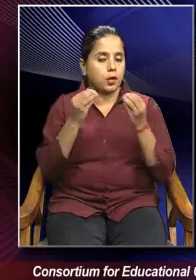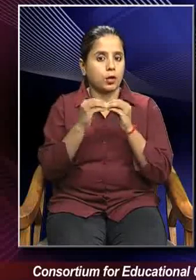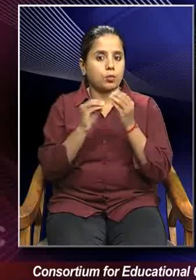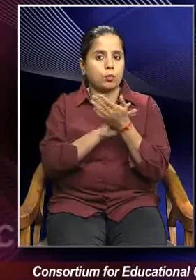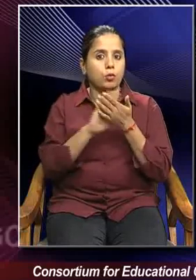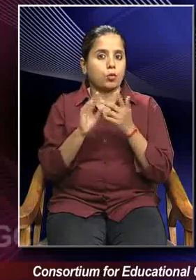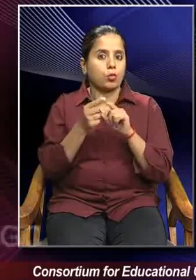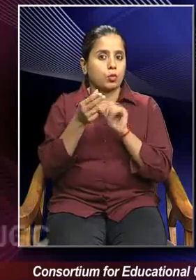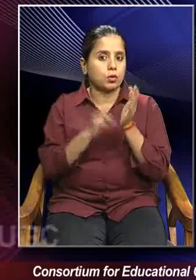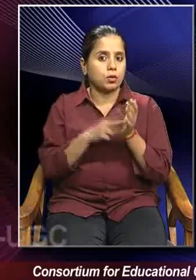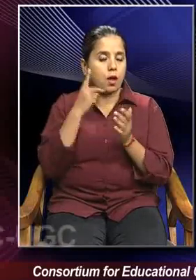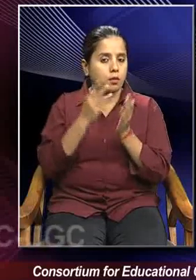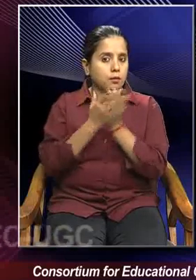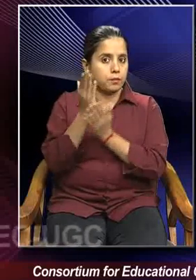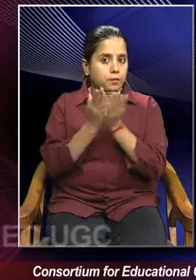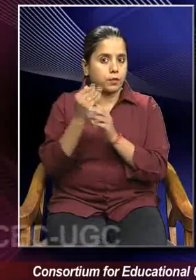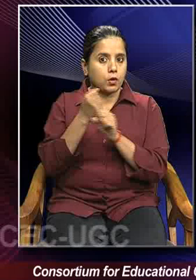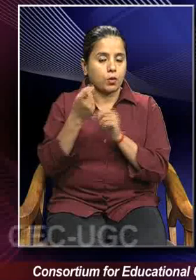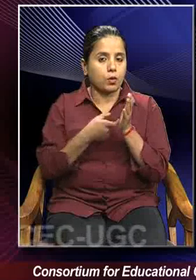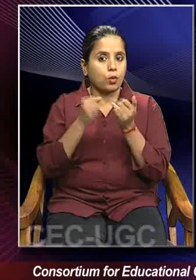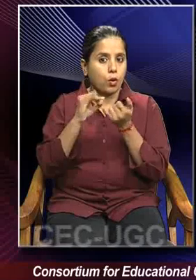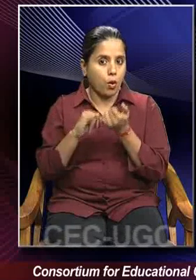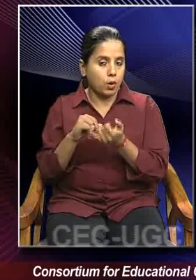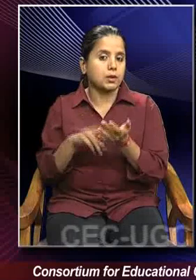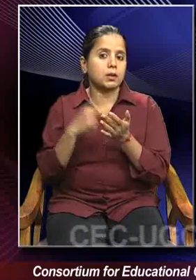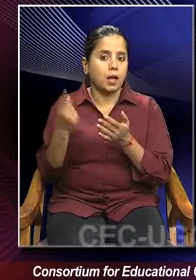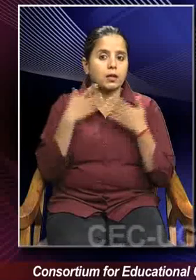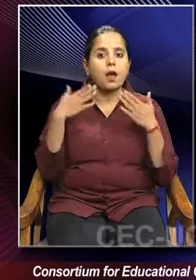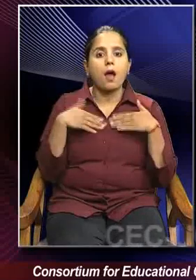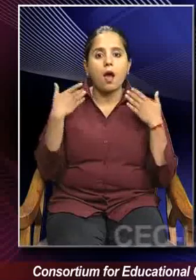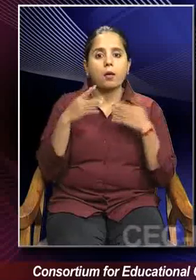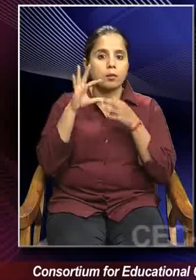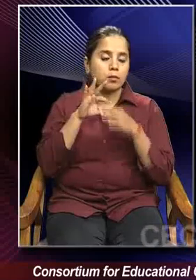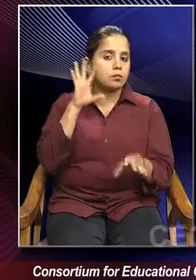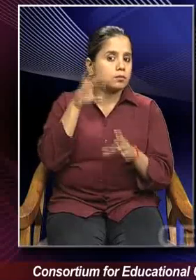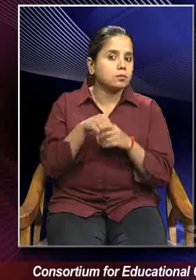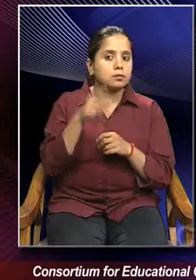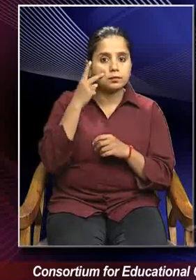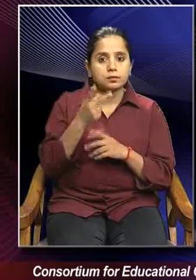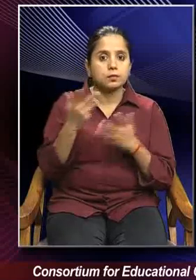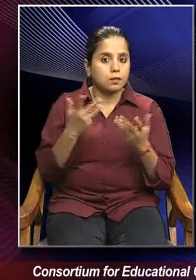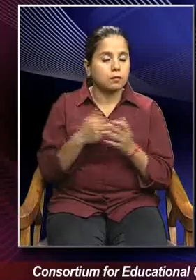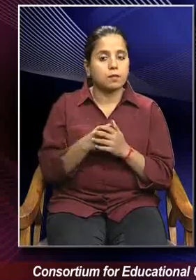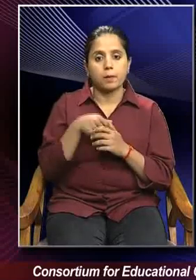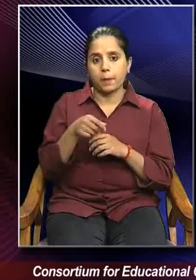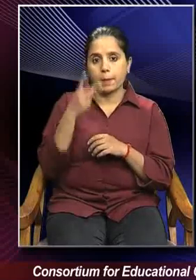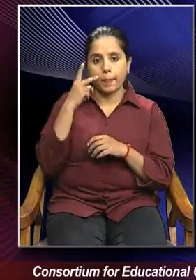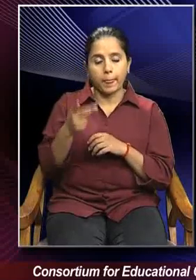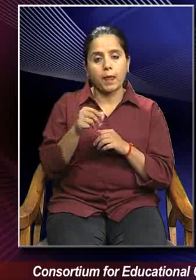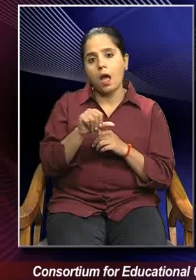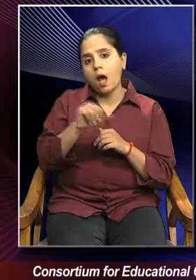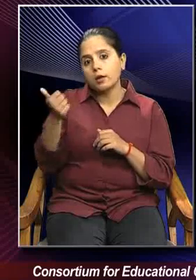Bhutan's approach to gross national happiness incorporates it into its